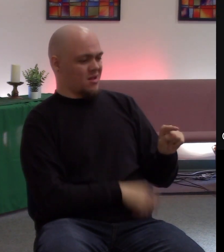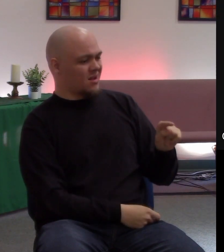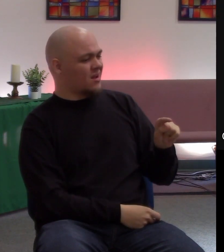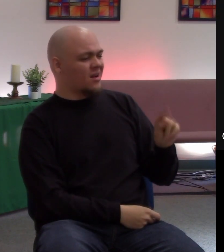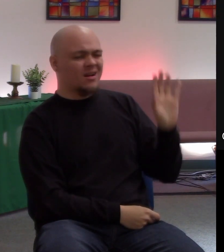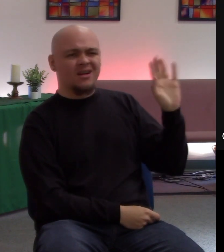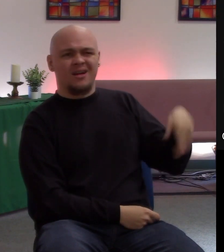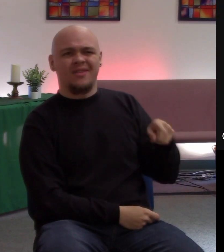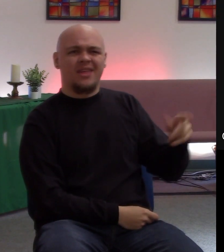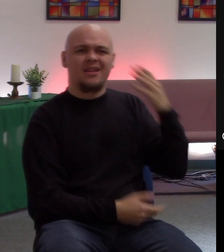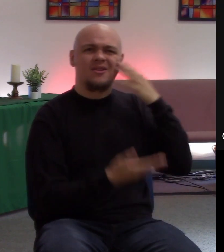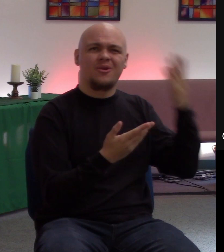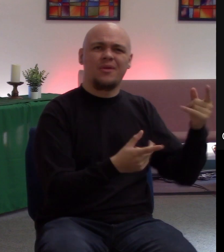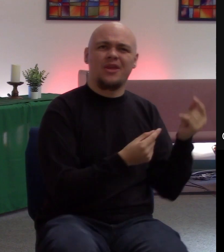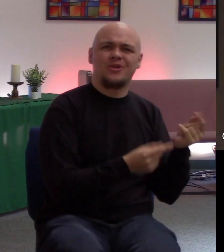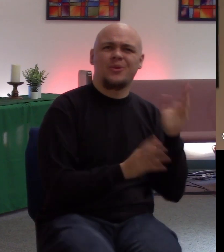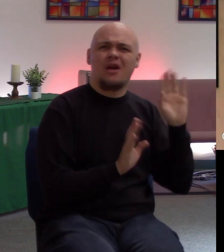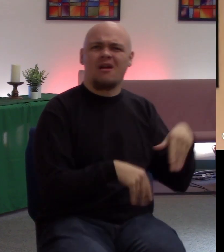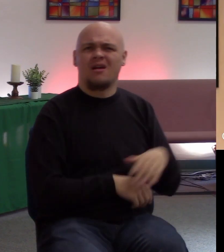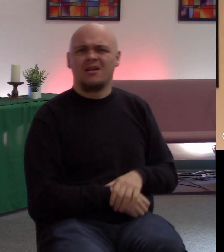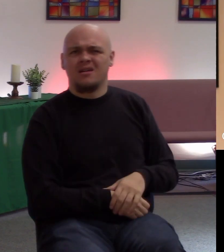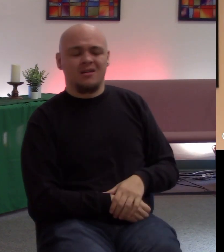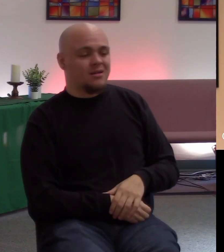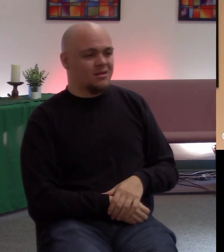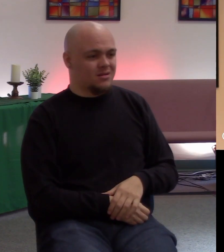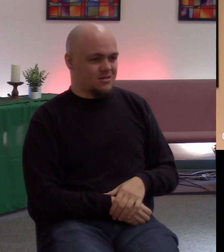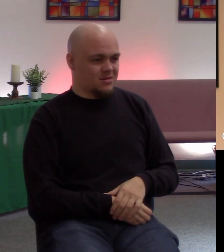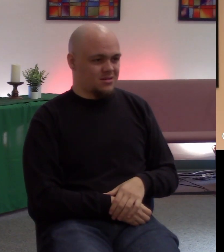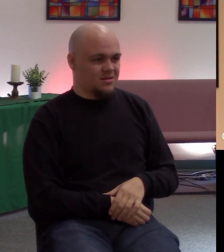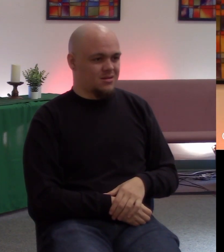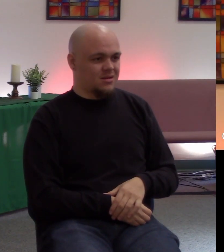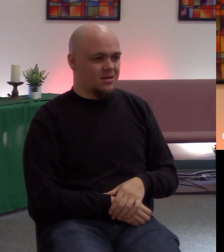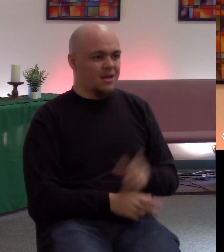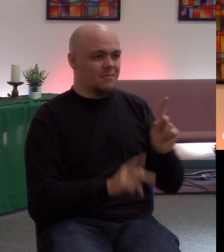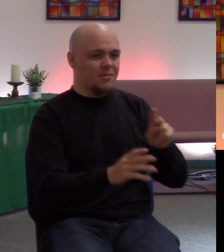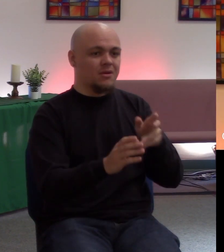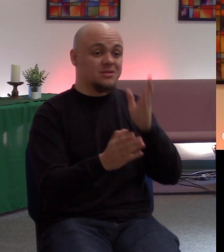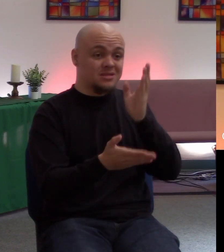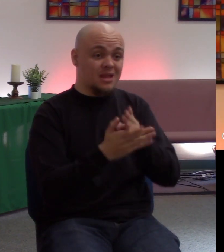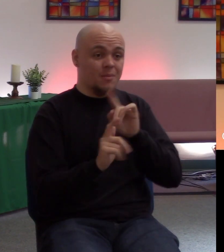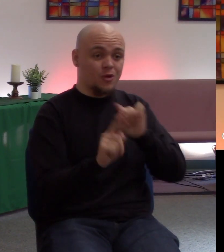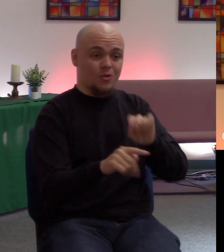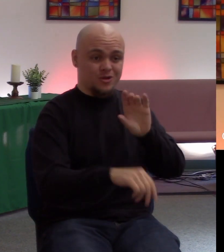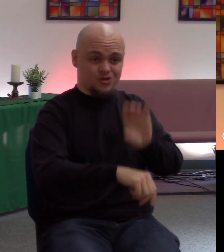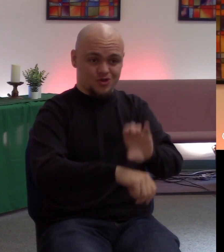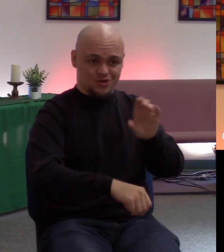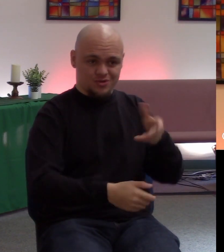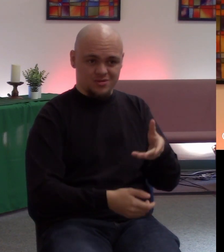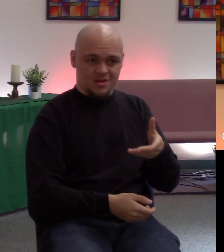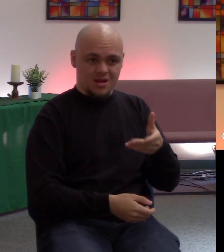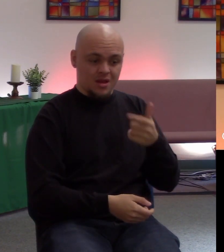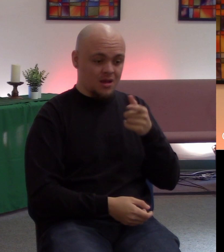How many wrong predictions does it take before people go, these people don't know what they're talking about?